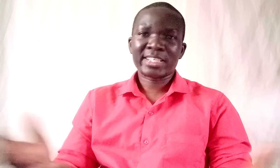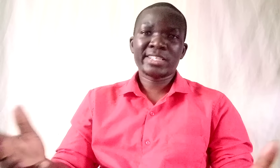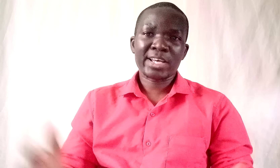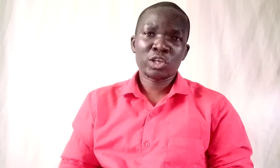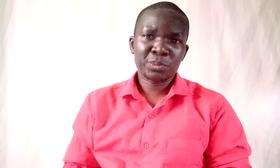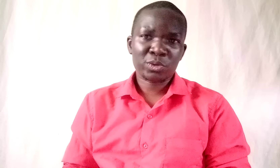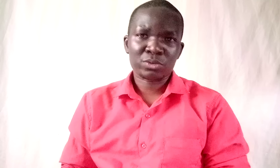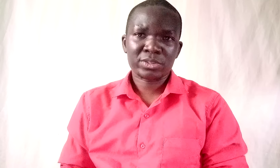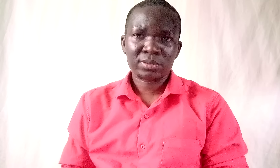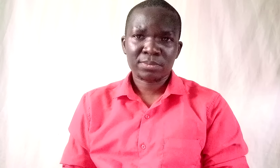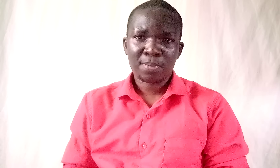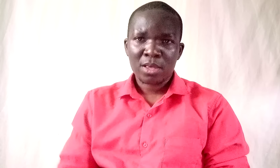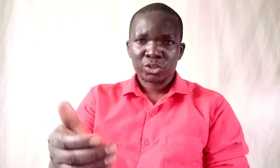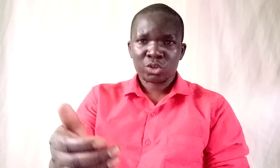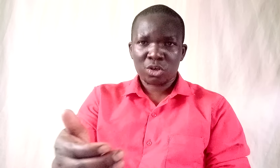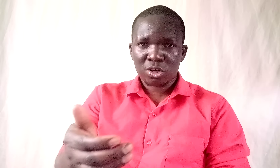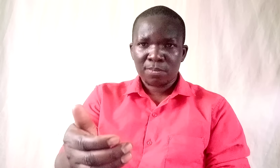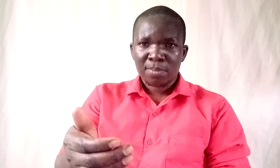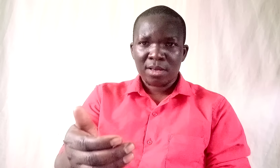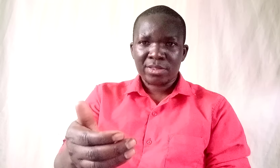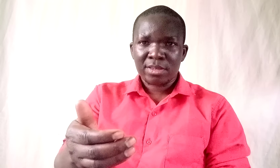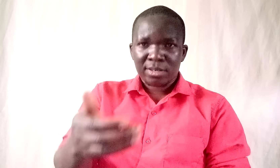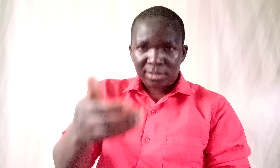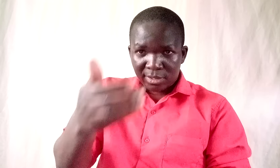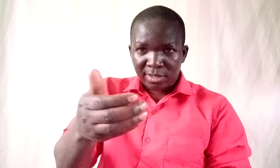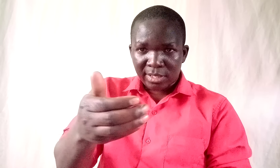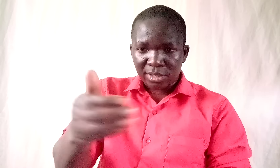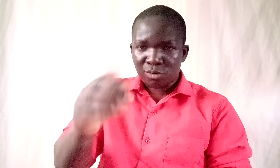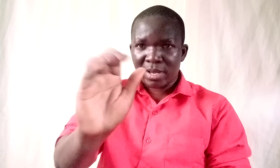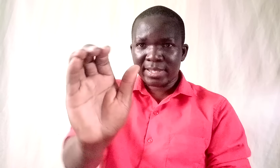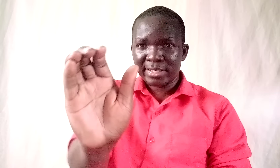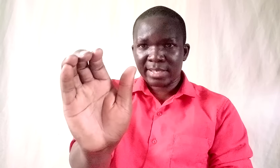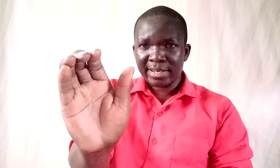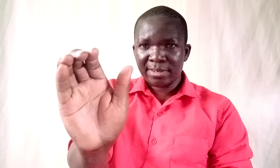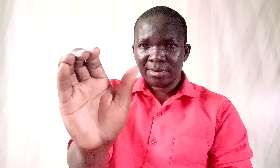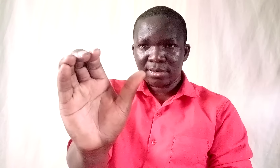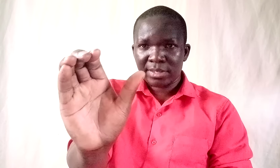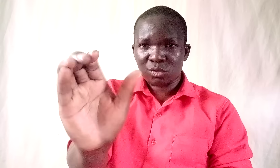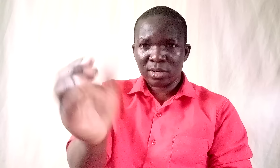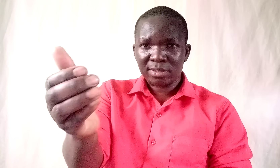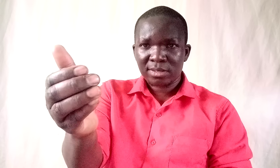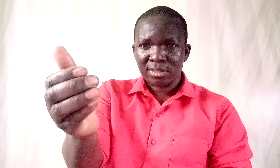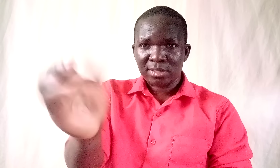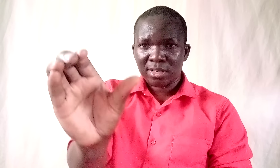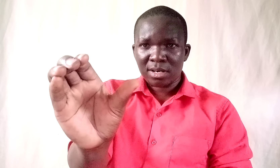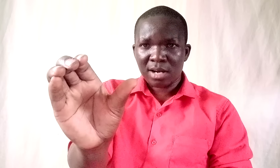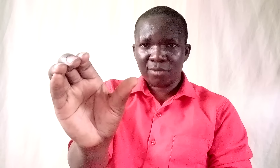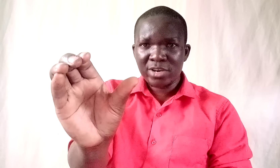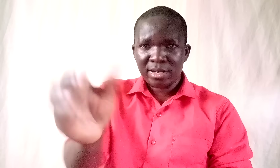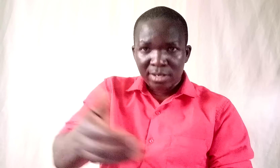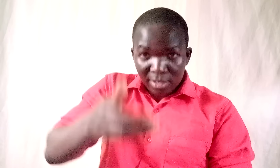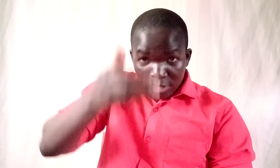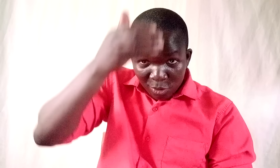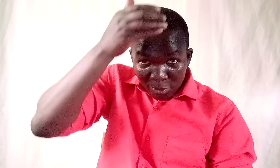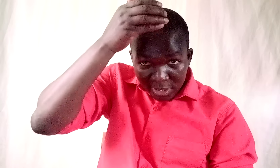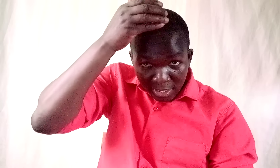in the hospitals. So you make this sign, this one, curved, then you put it here like